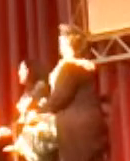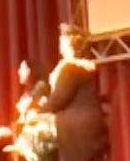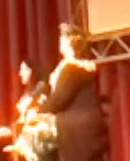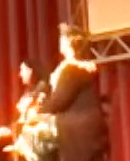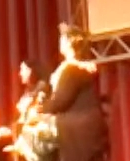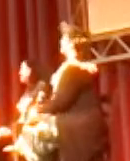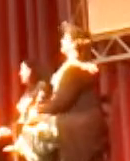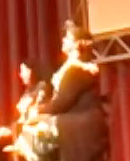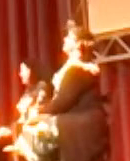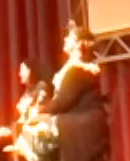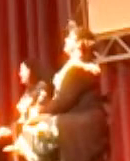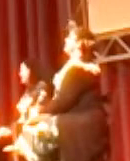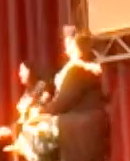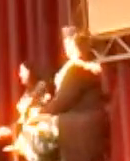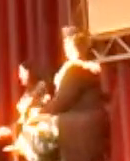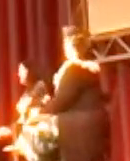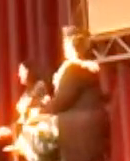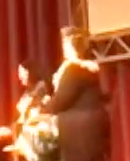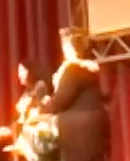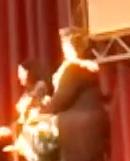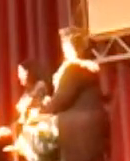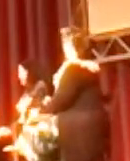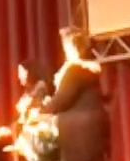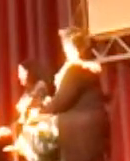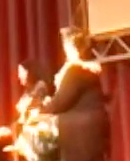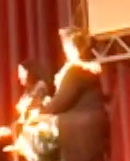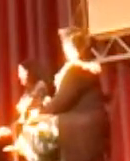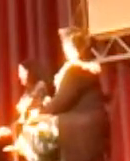So can we just keep doing it? And yeah,